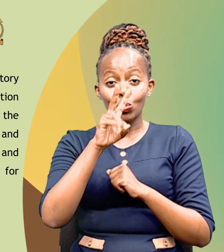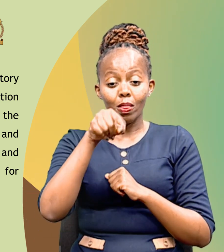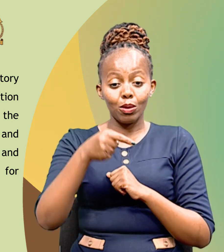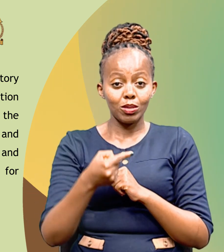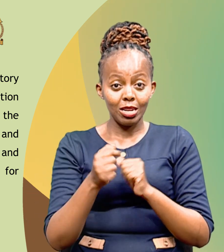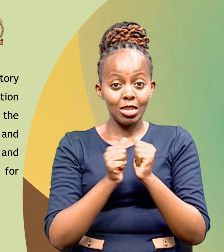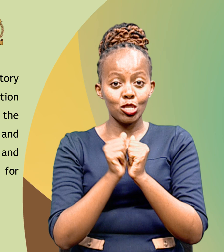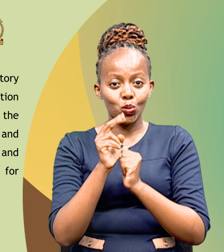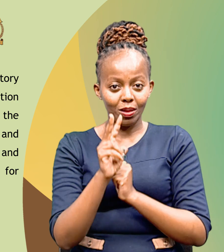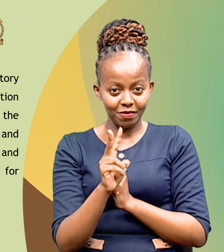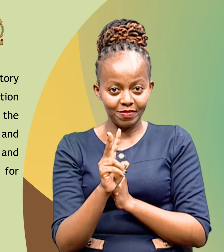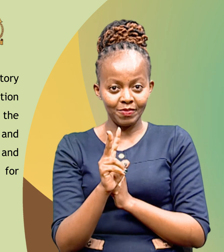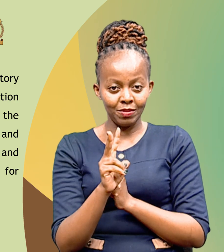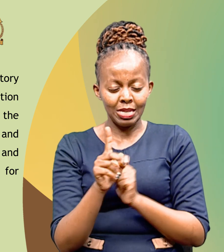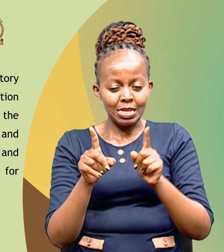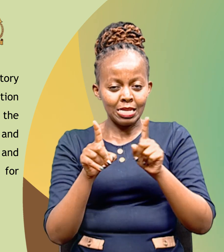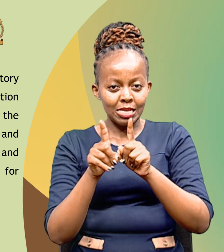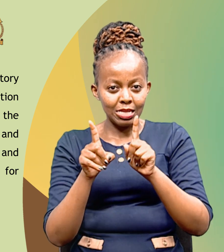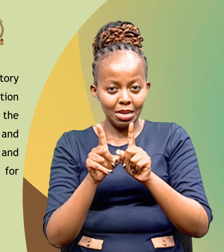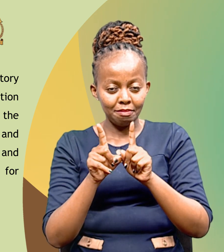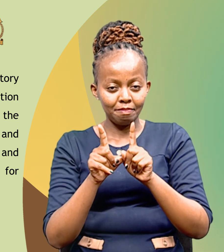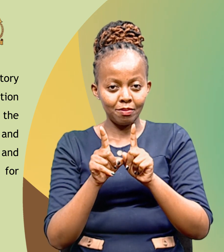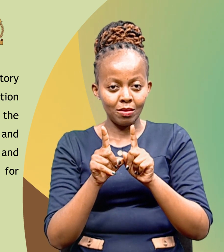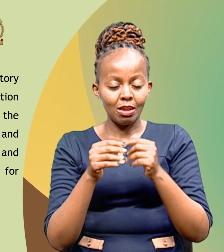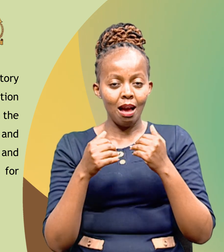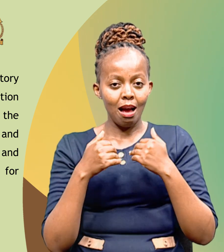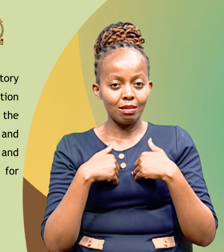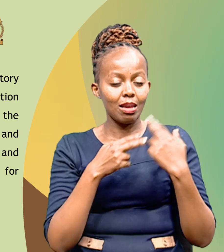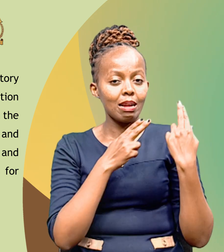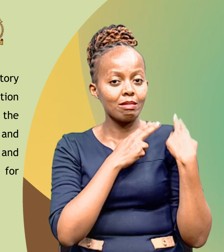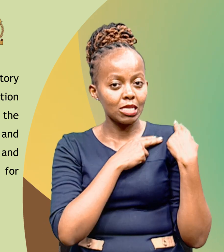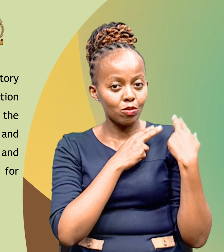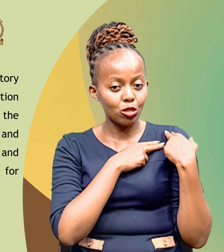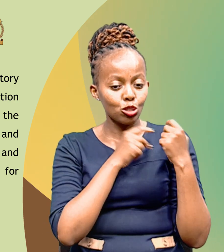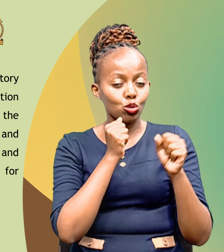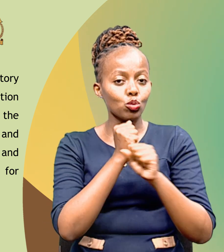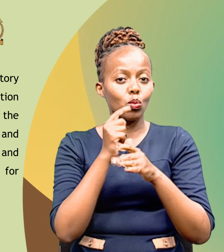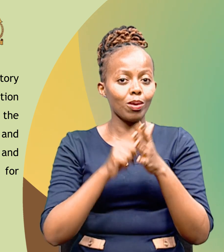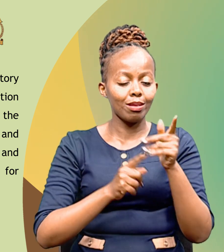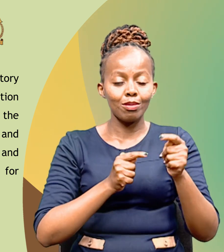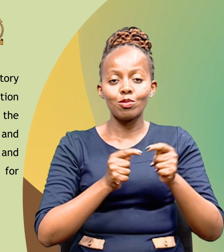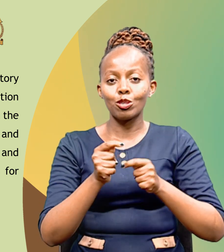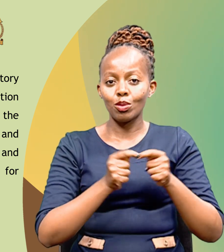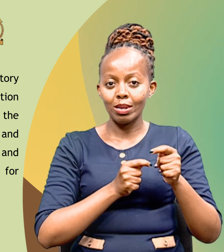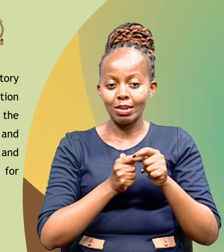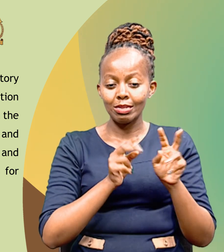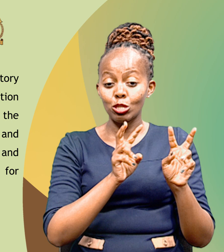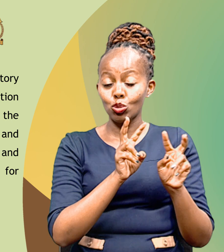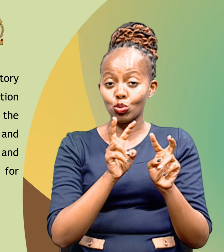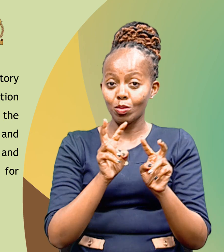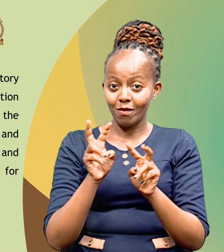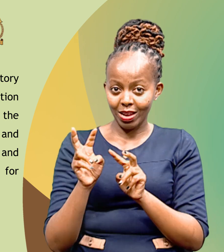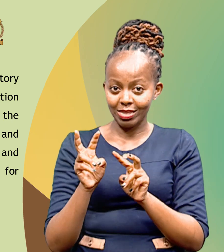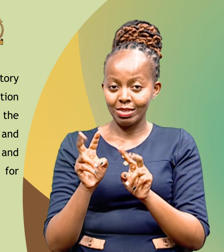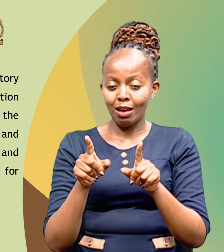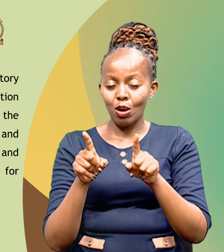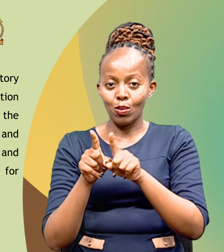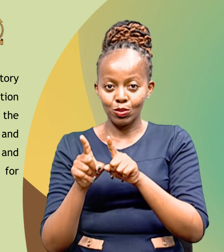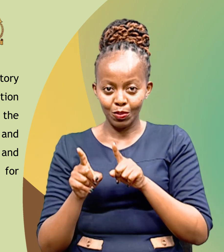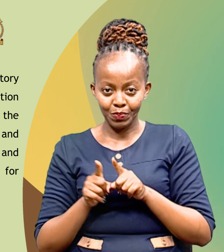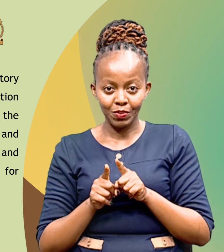2012 and is charged with the mandate of regulating, supervising,